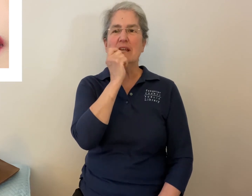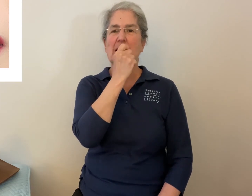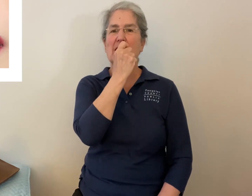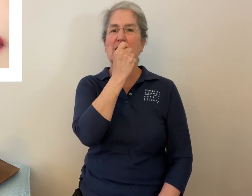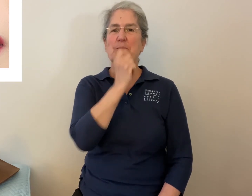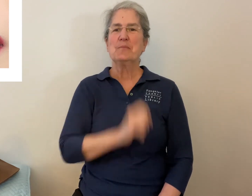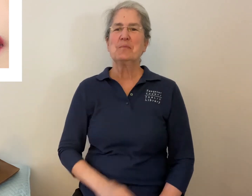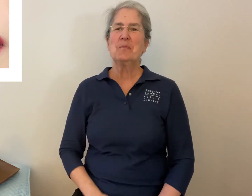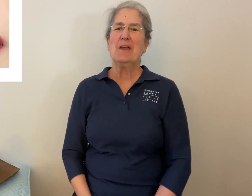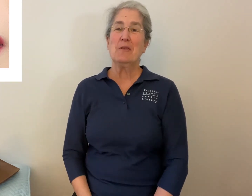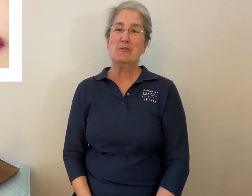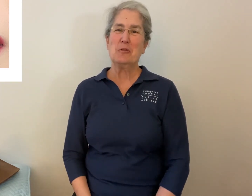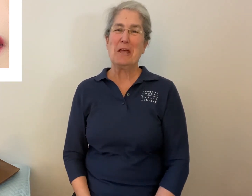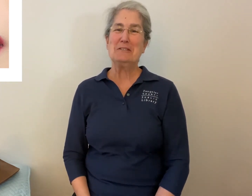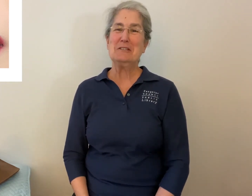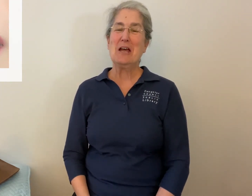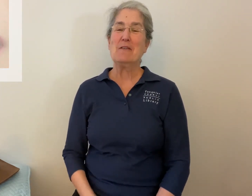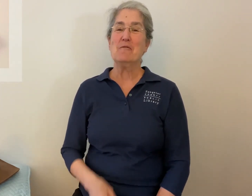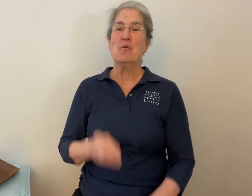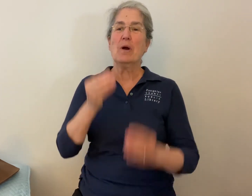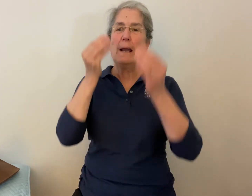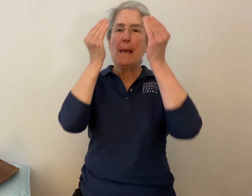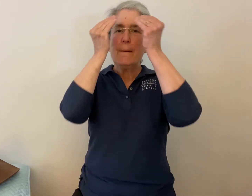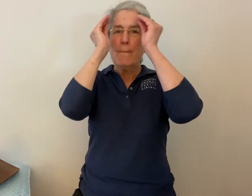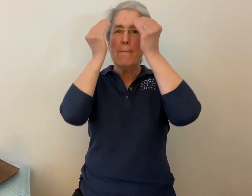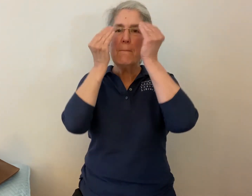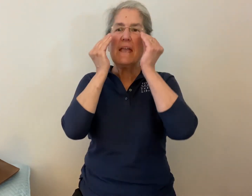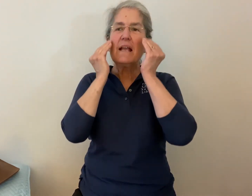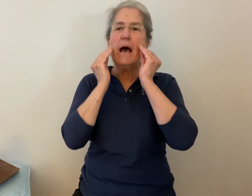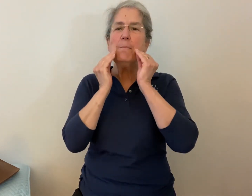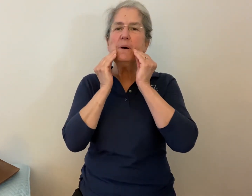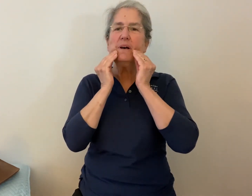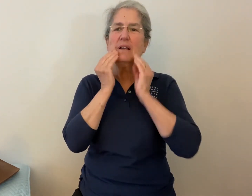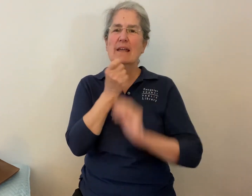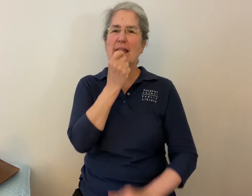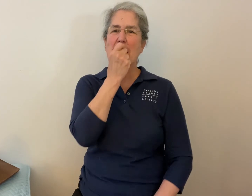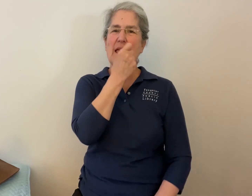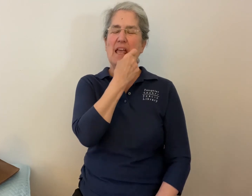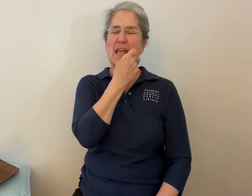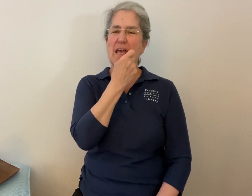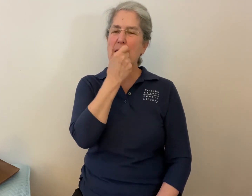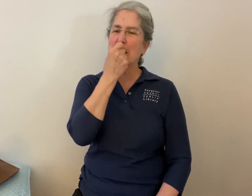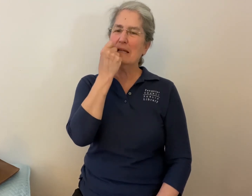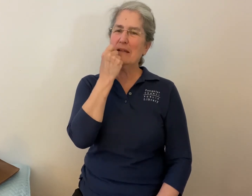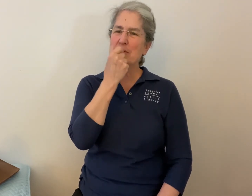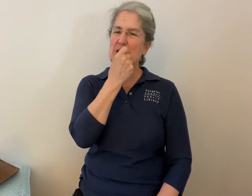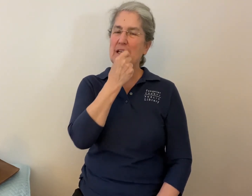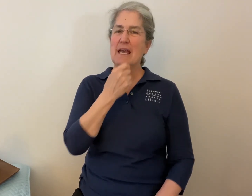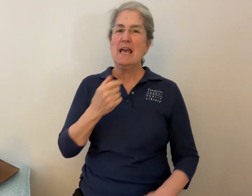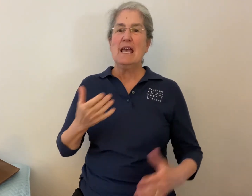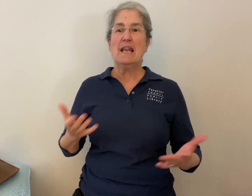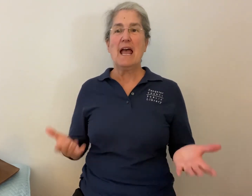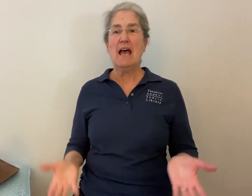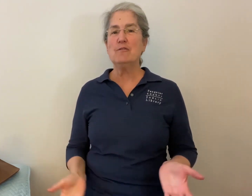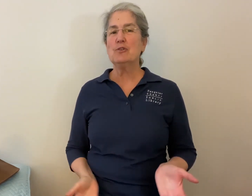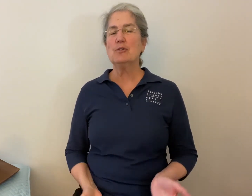lipstick. So that's the sign for makeup and and lipstick. And after you're